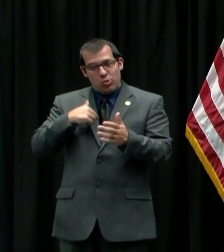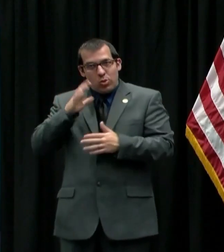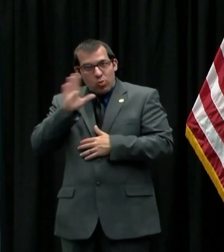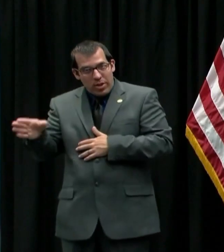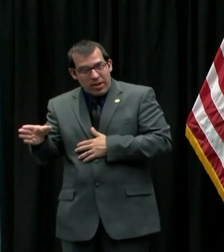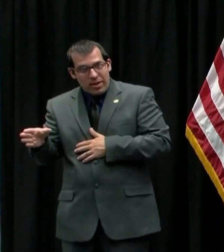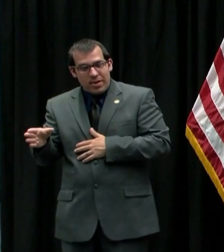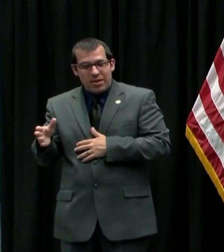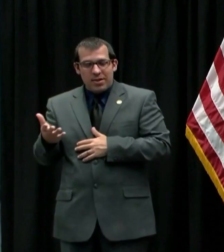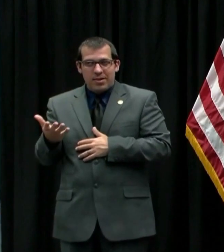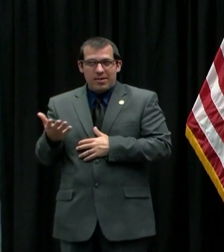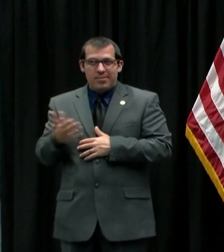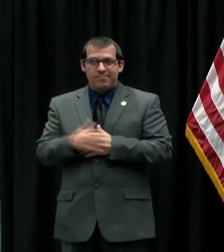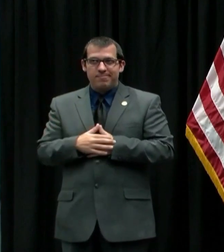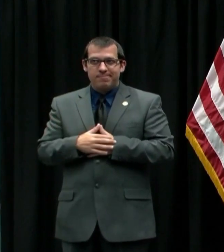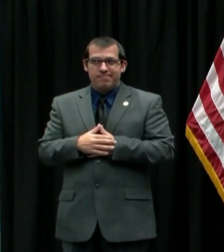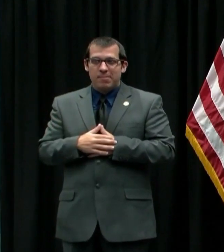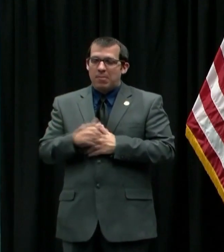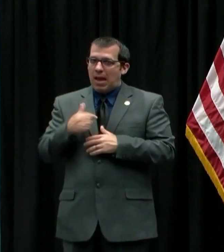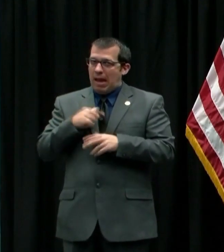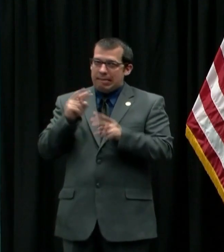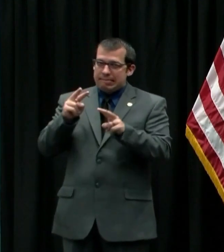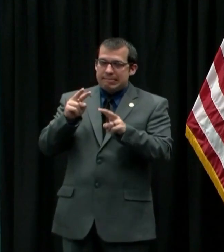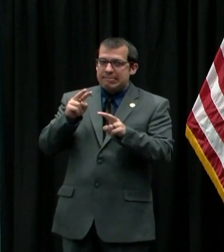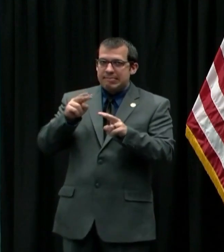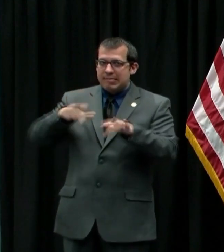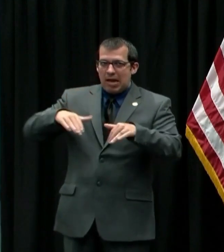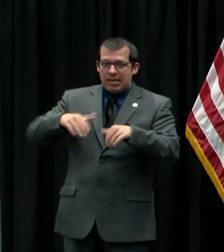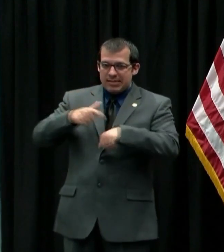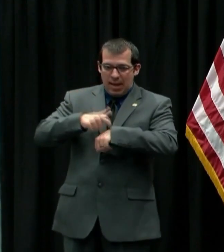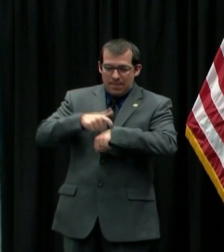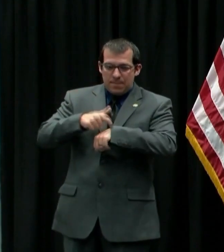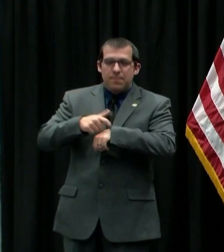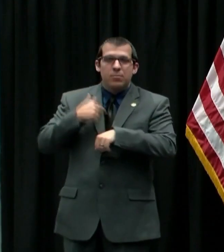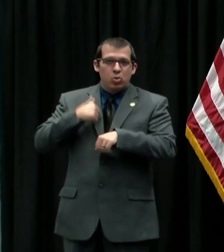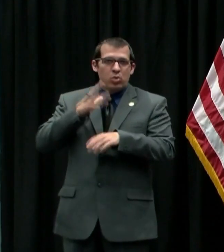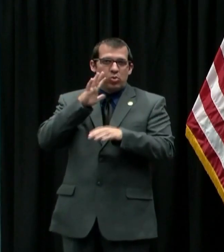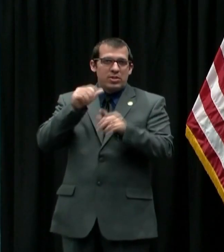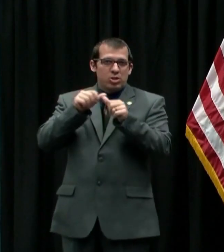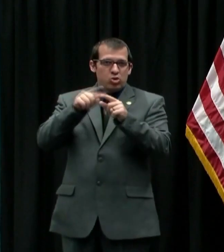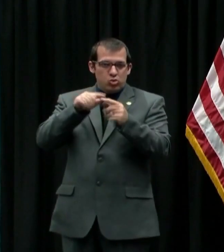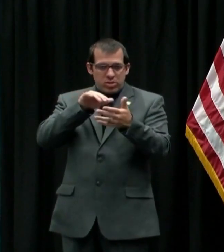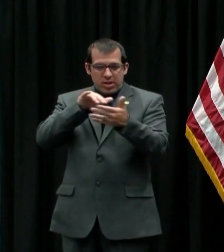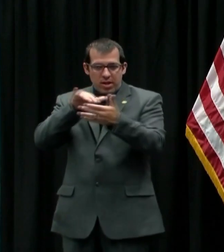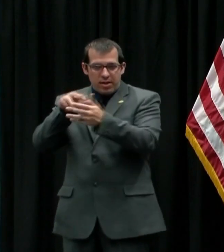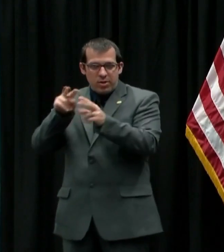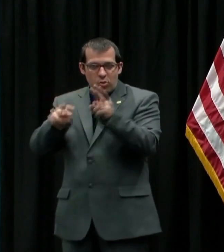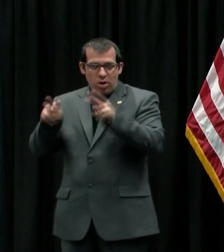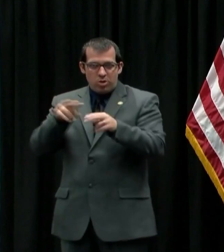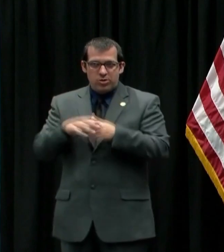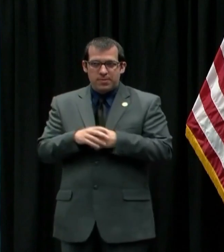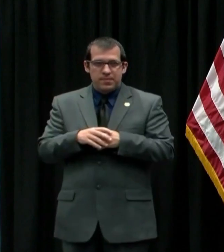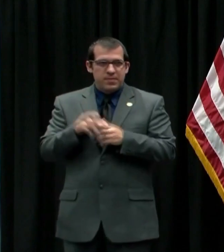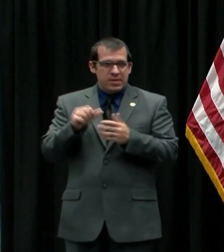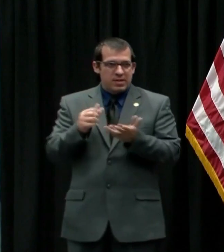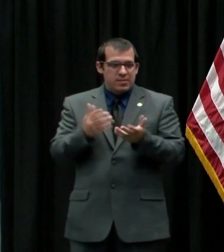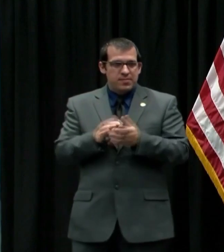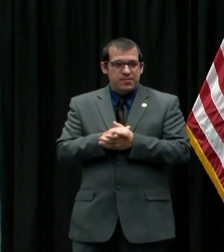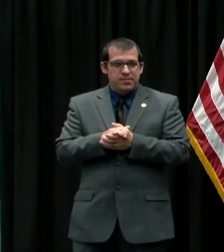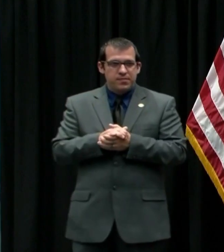will. But I don't think we're to that point yet, and we'll continue to study that. Yes,